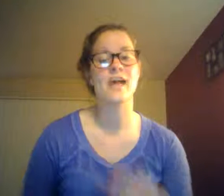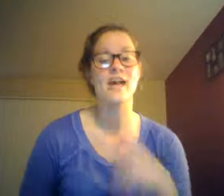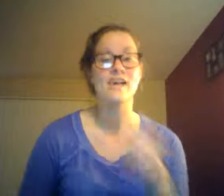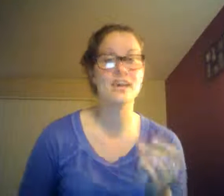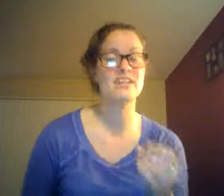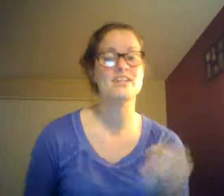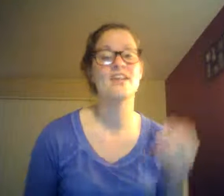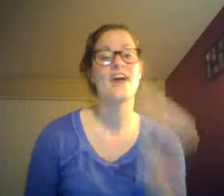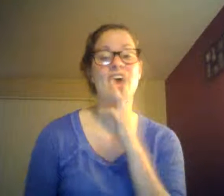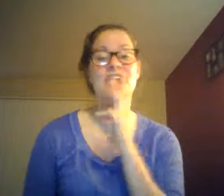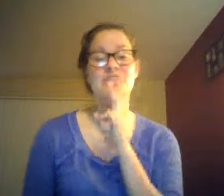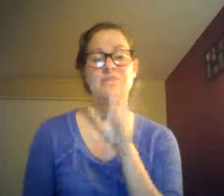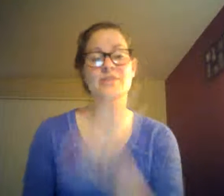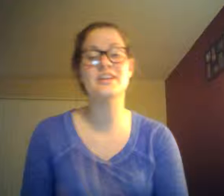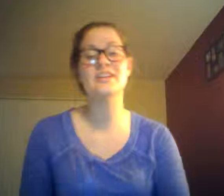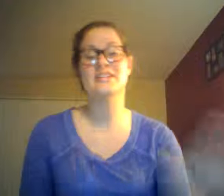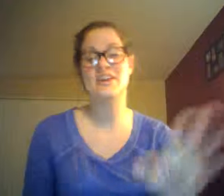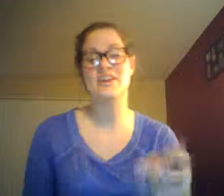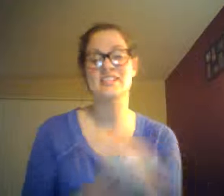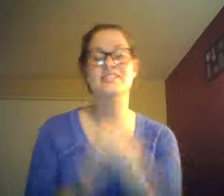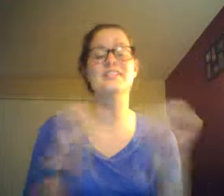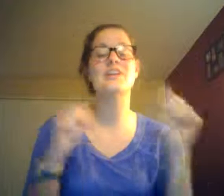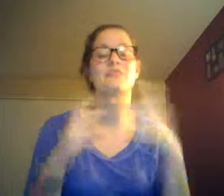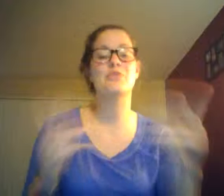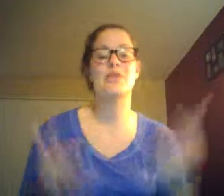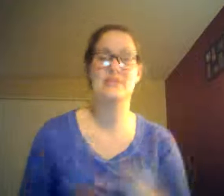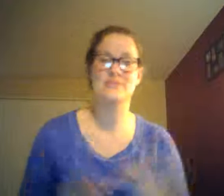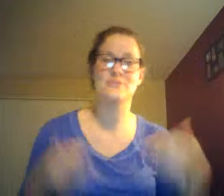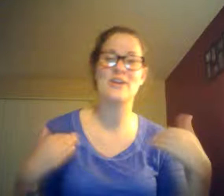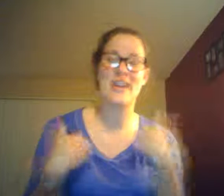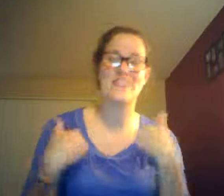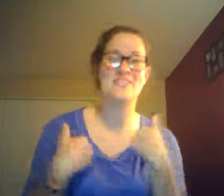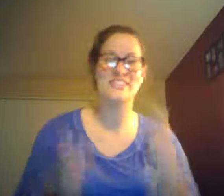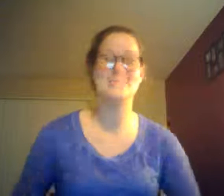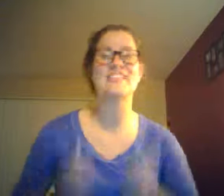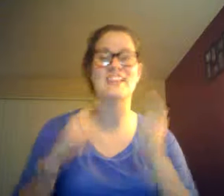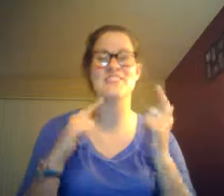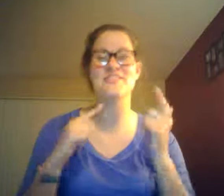and estuaries are a safe place for animals to live.